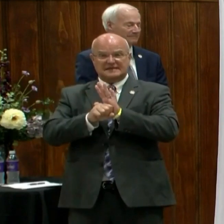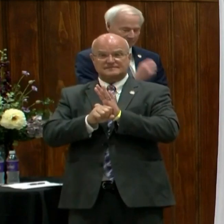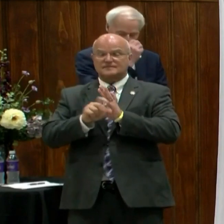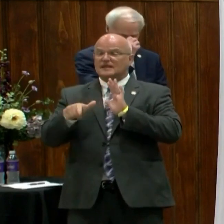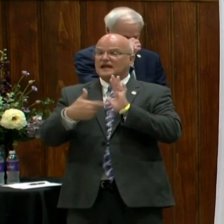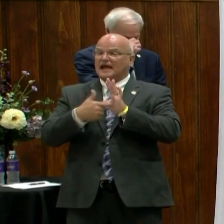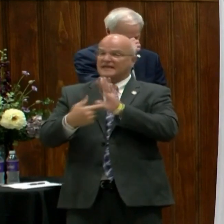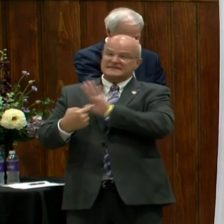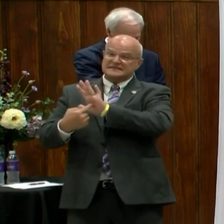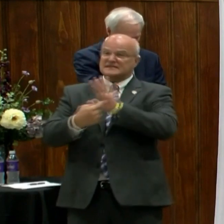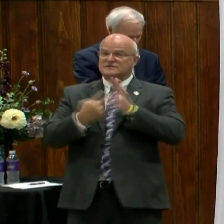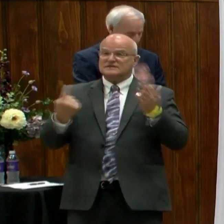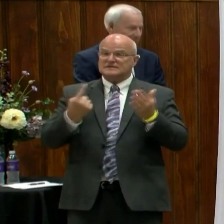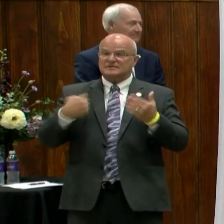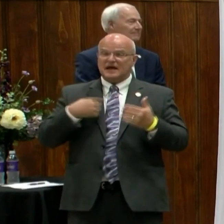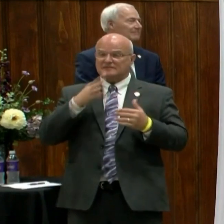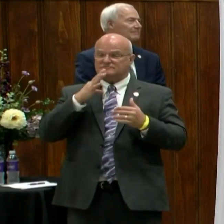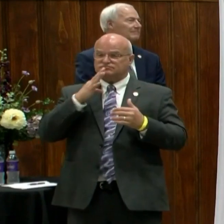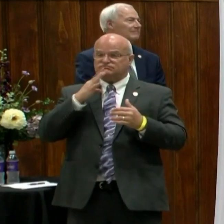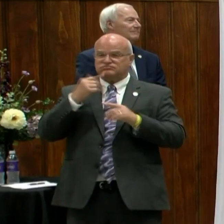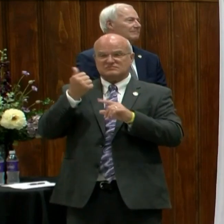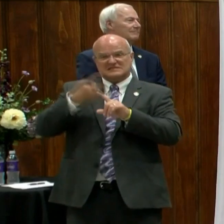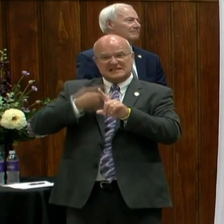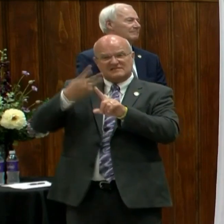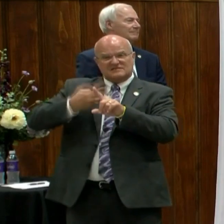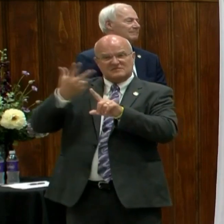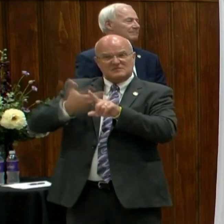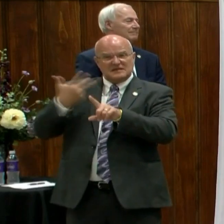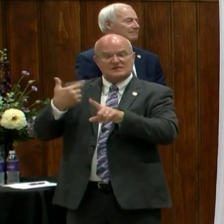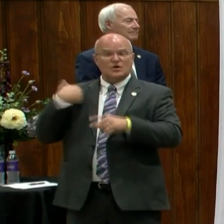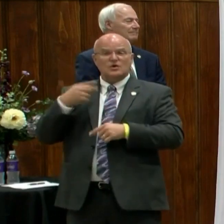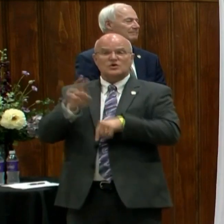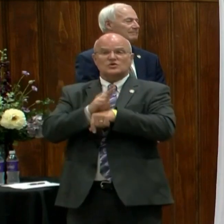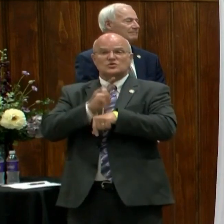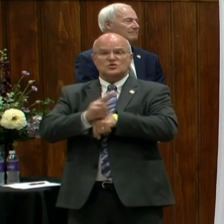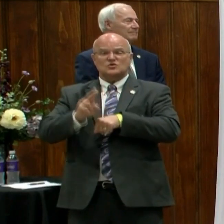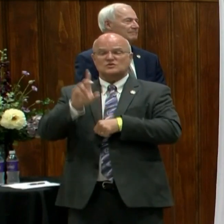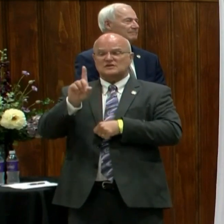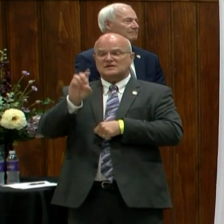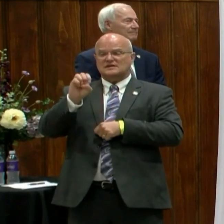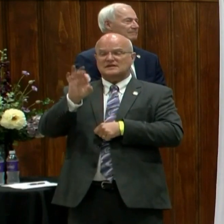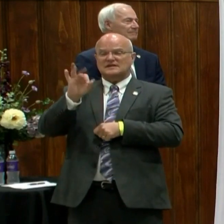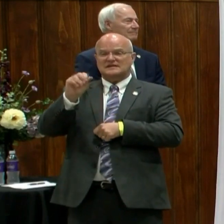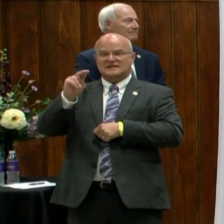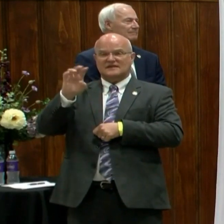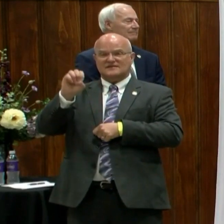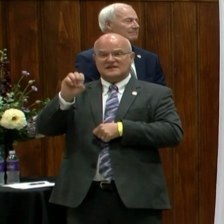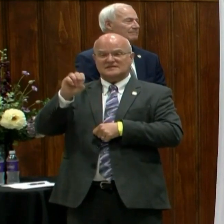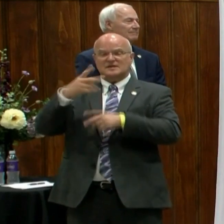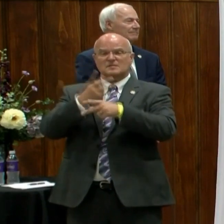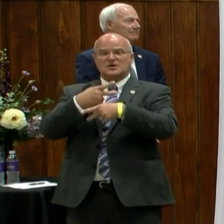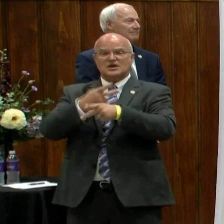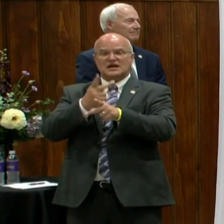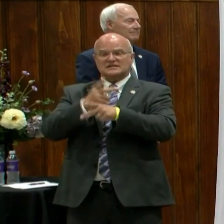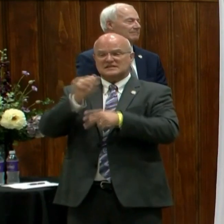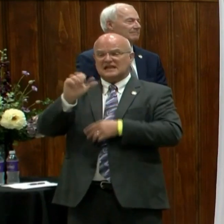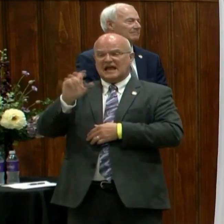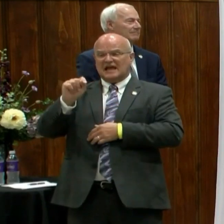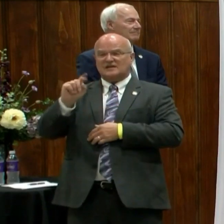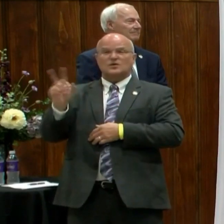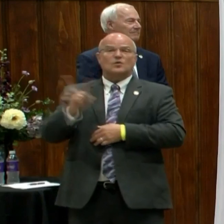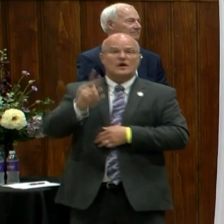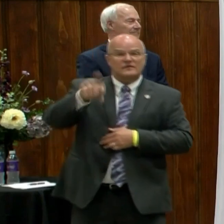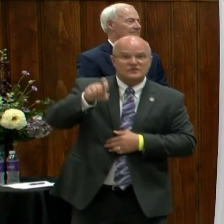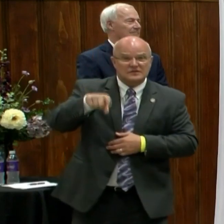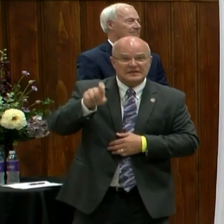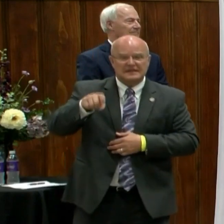this illustrates something I've talked about now for several months, which is we need to use the Defense Production Act where the case warrants it.